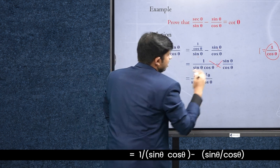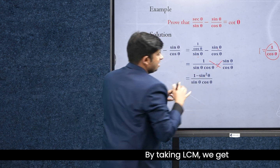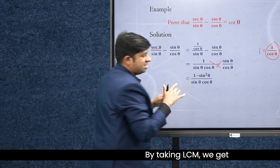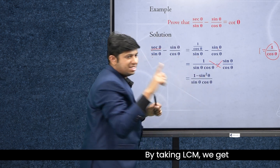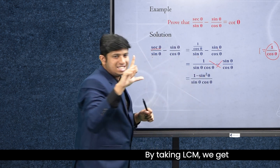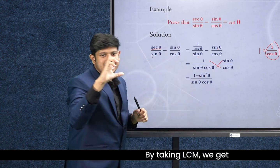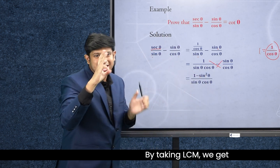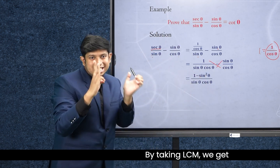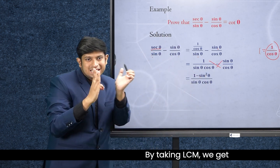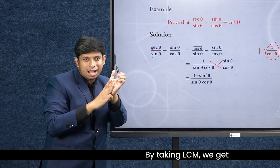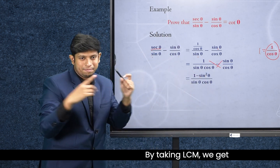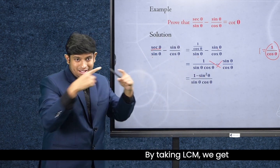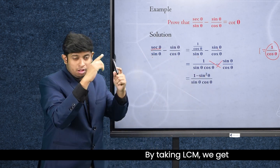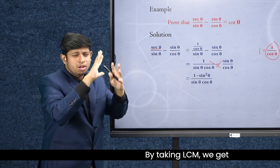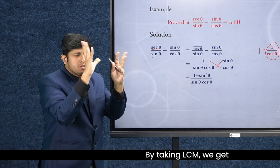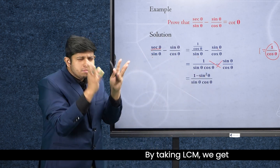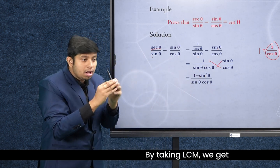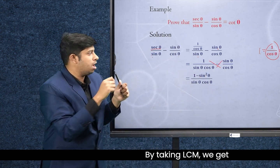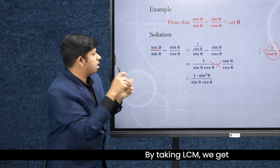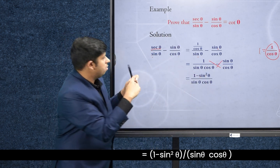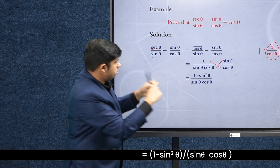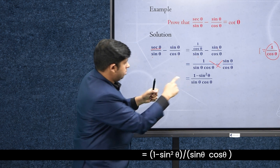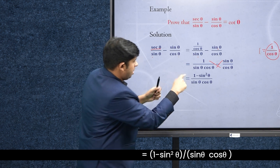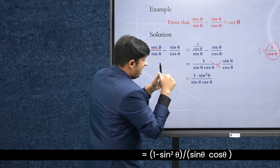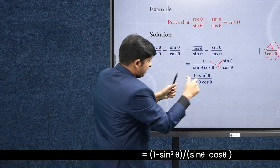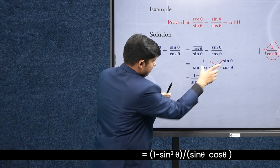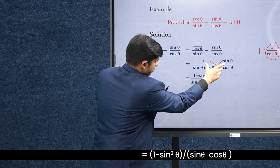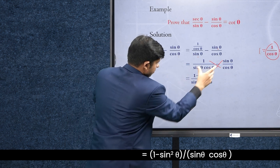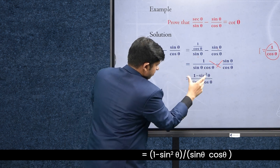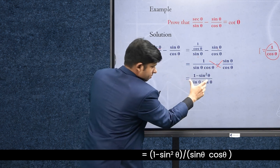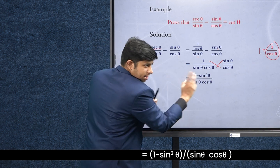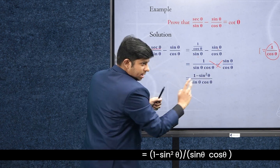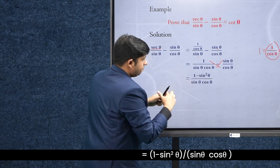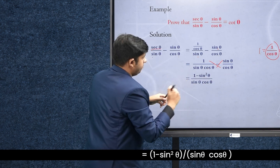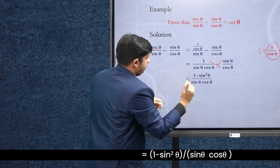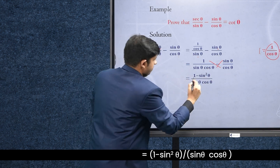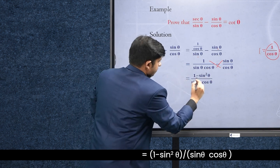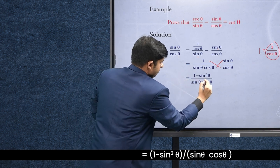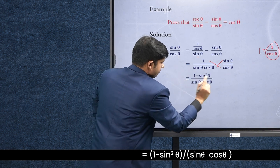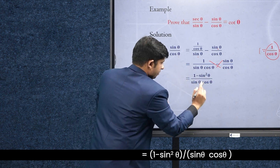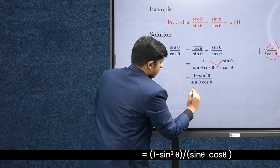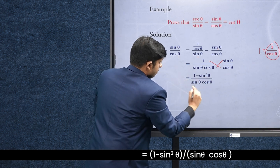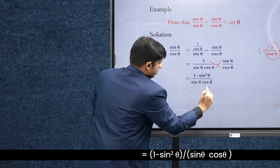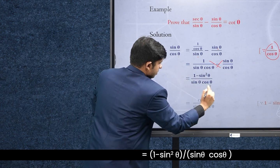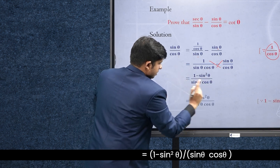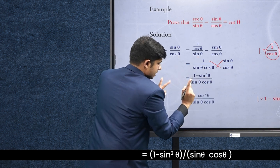By taking LCM, we get 1 minus sin square theta by sin theta into cos theta.